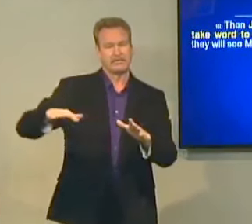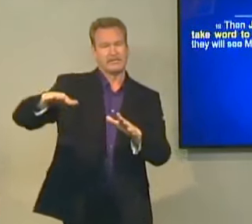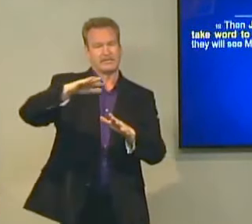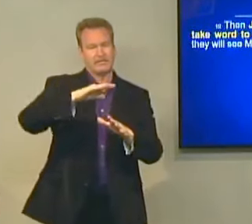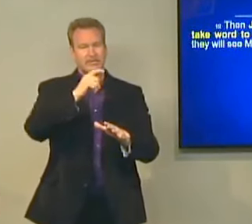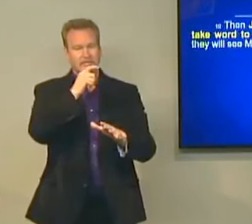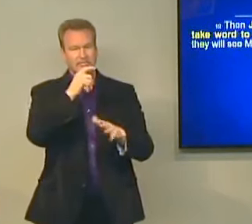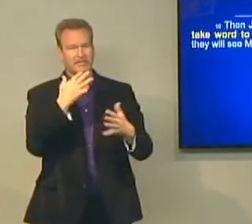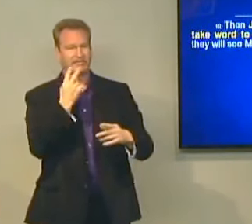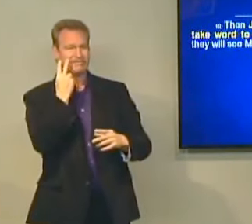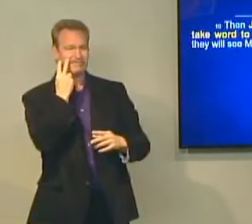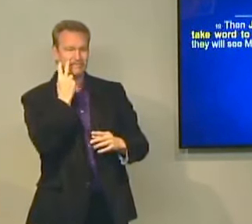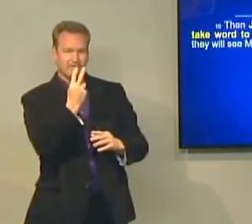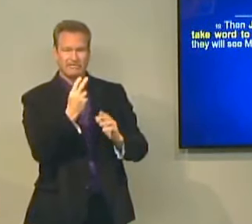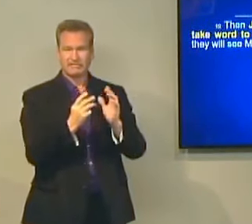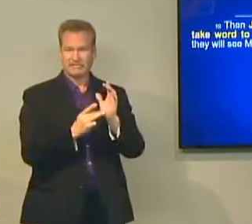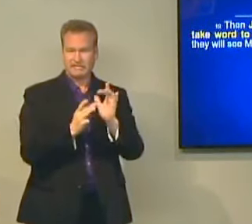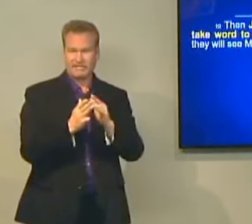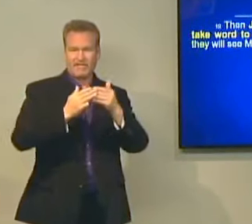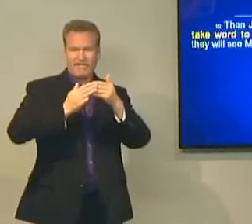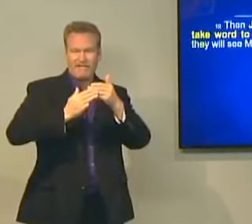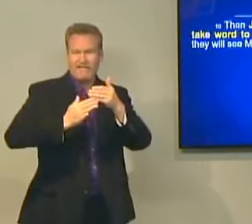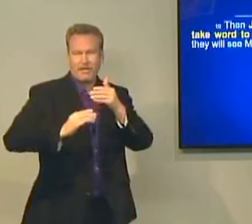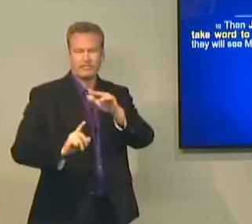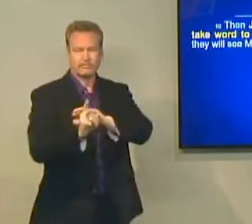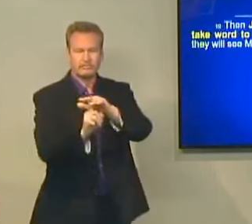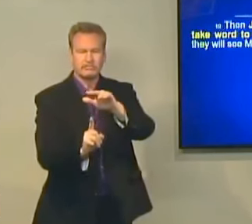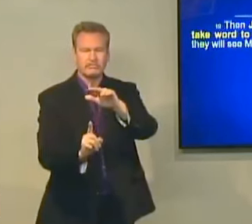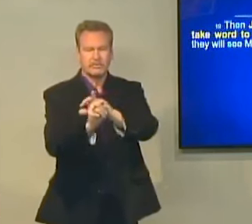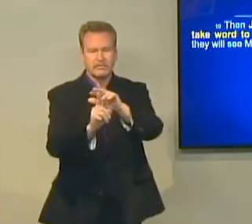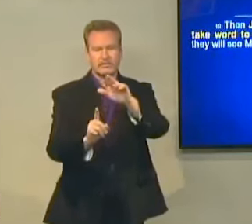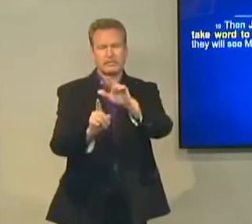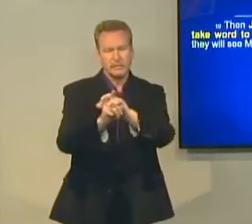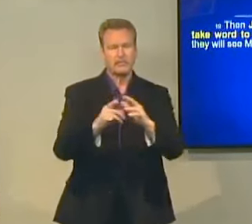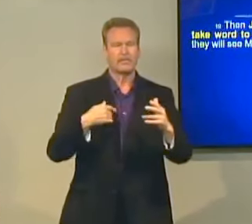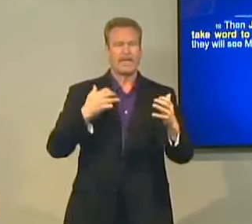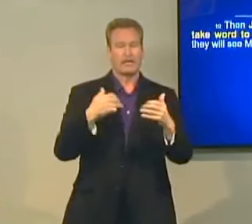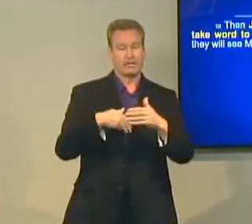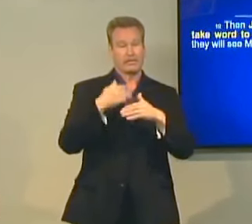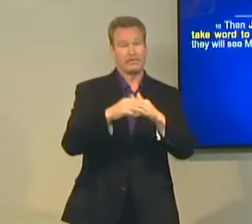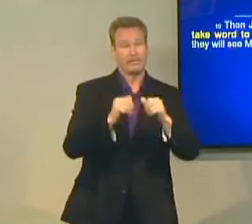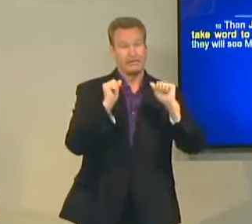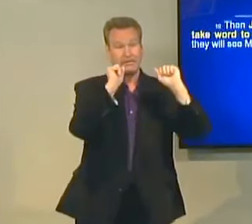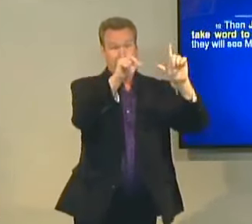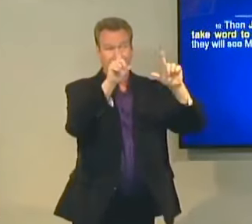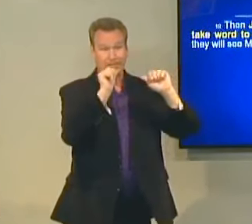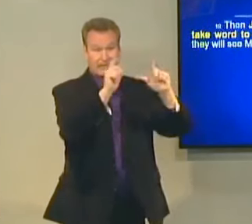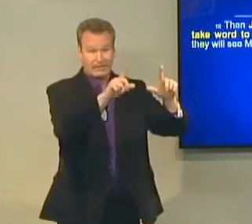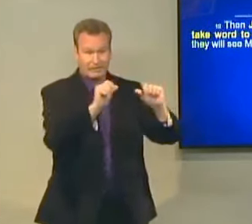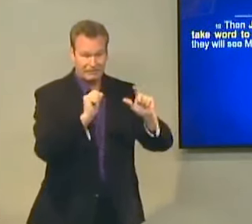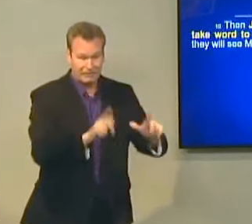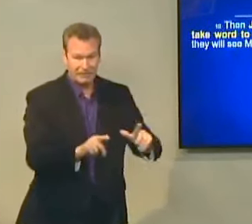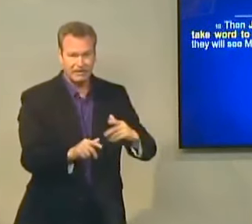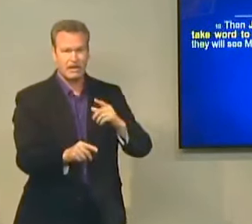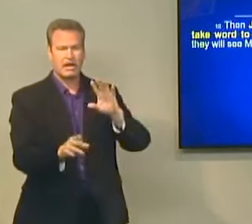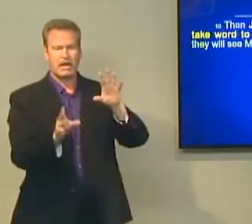huge earthquake at that time. And then to see this. And then to see Jesus appear to all of these different people. To go